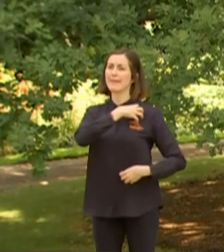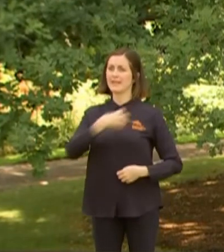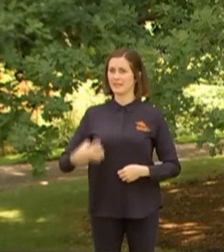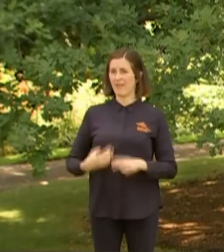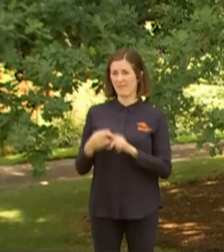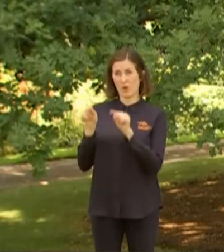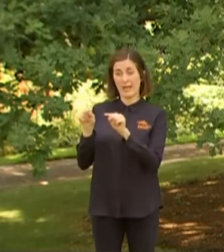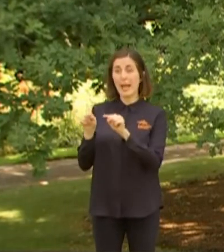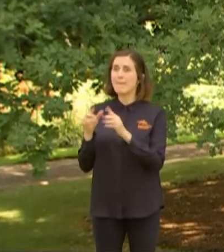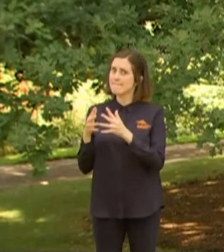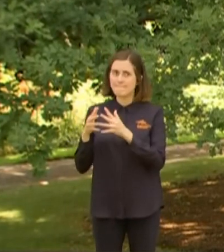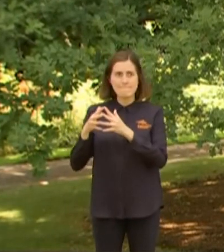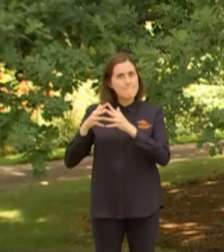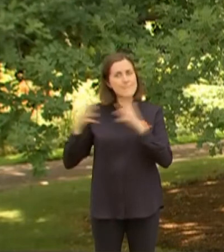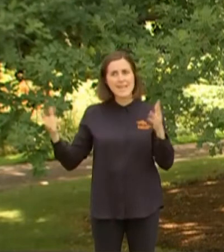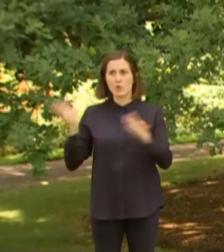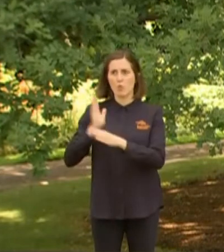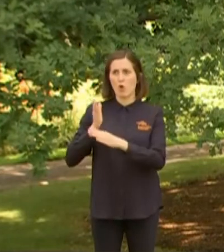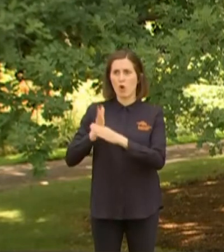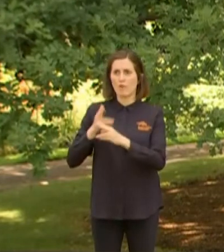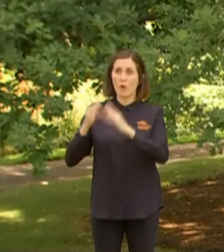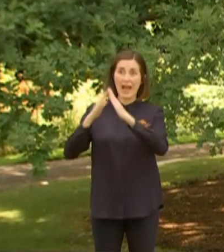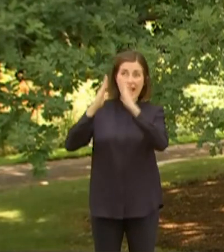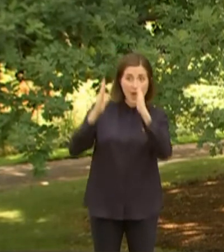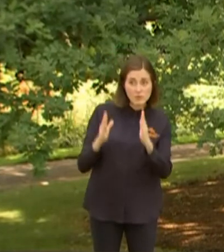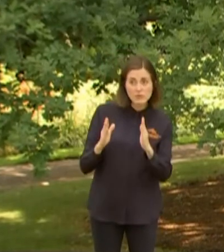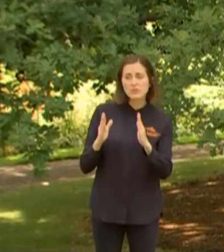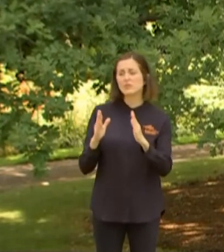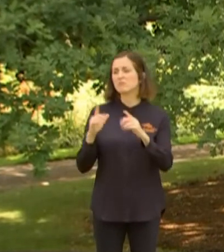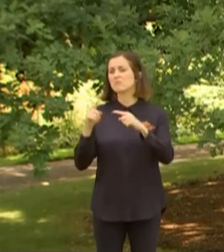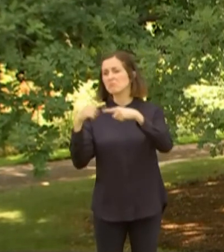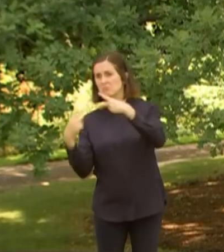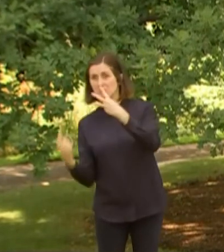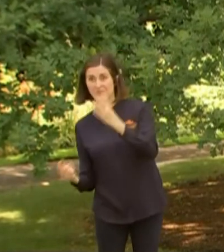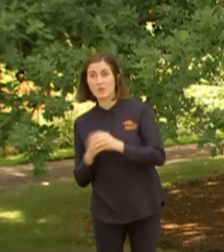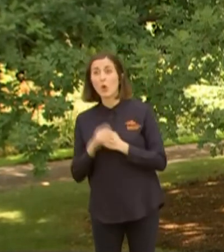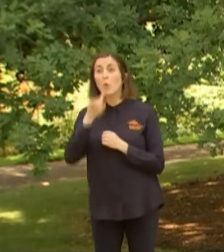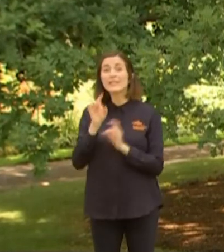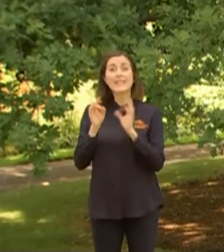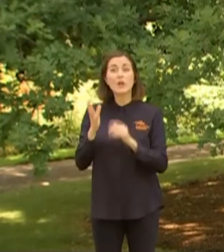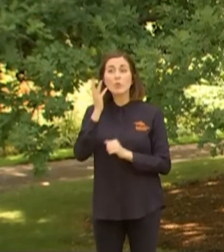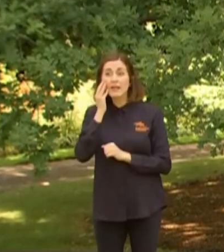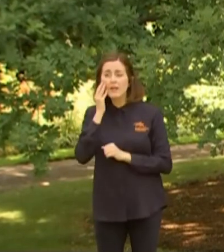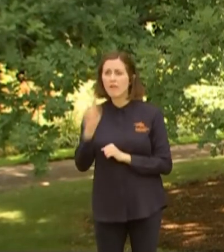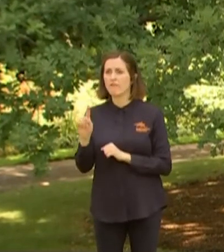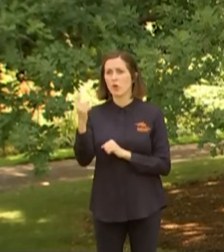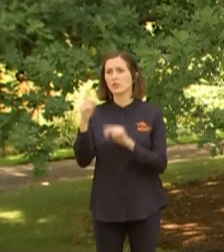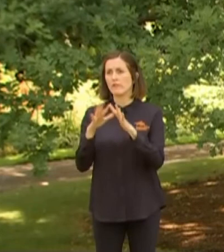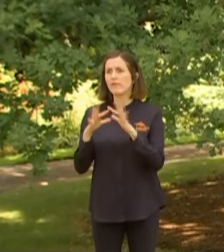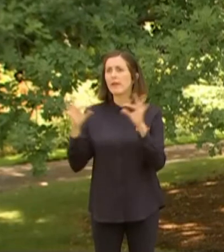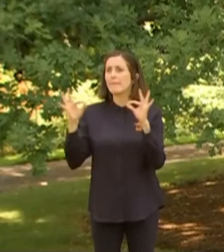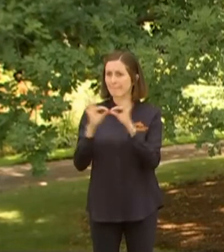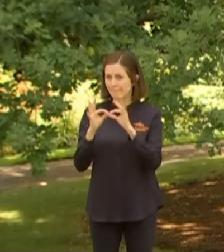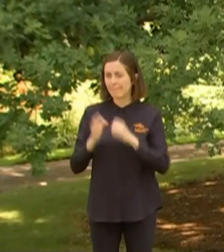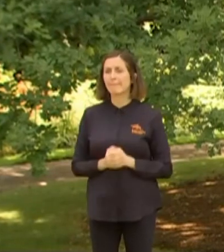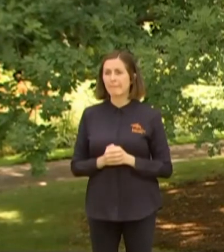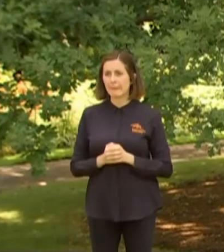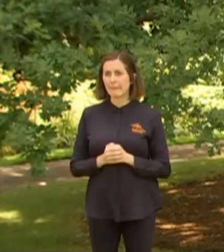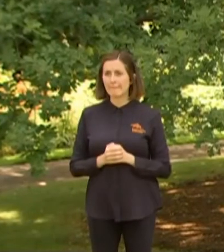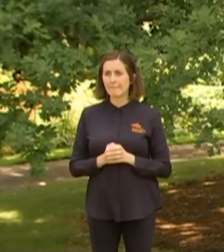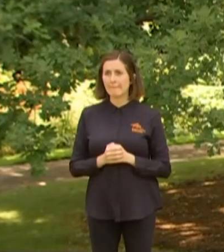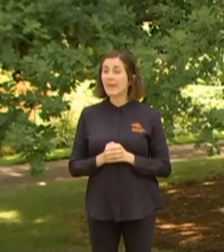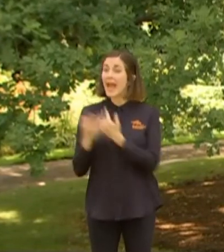in housing is and each of those other areas that I've just listed. That's all effective from February 1. There's no change to total numbers